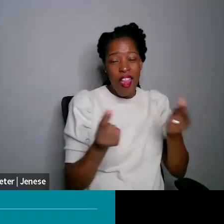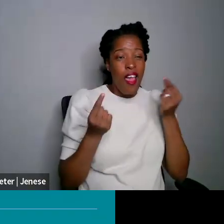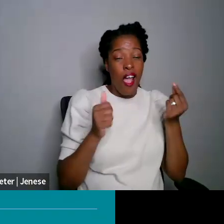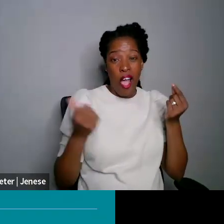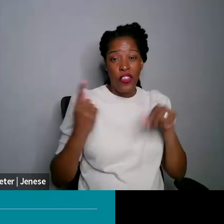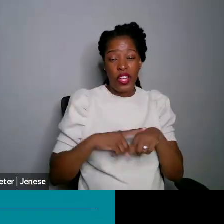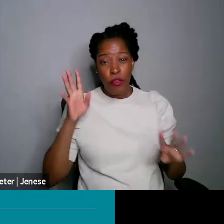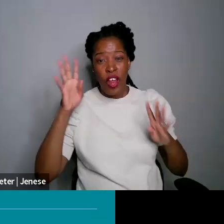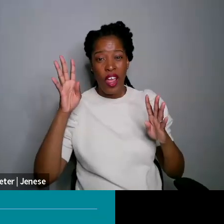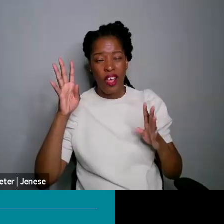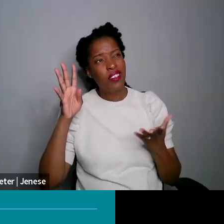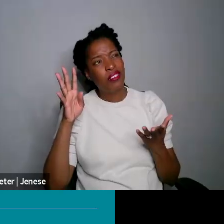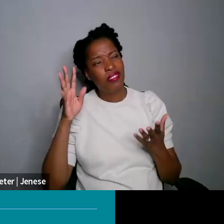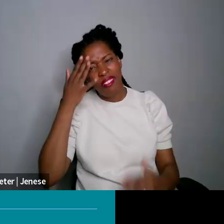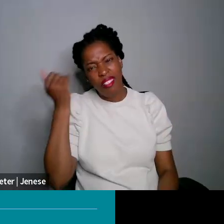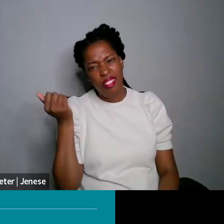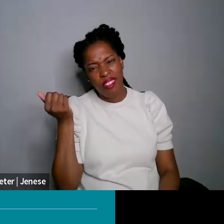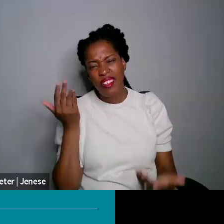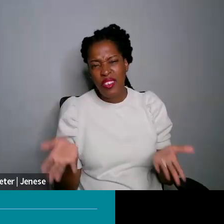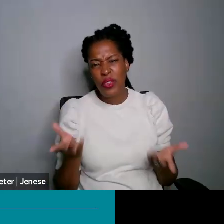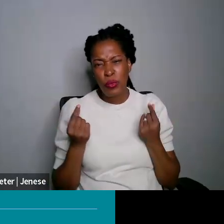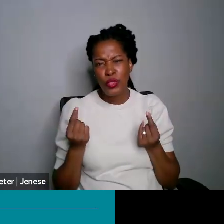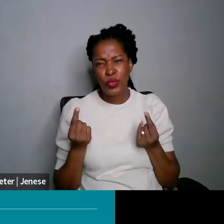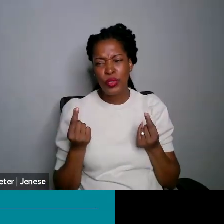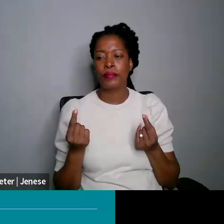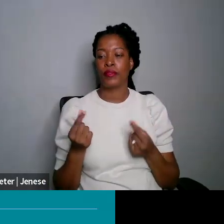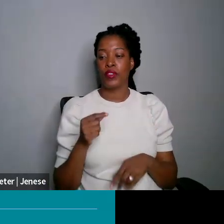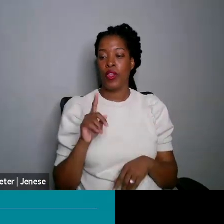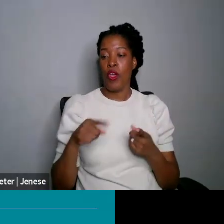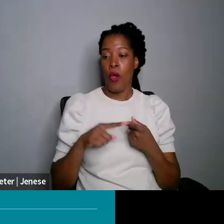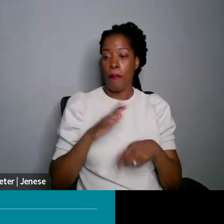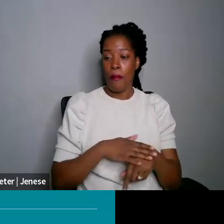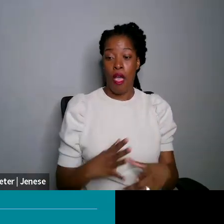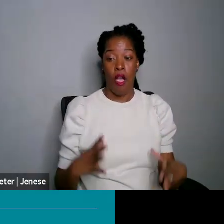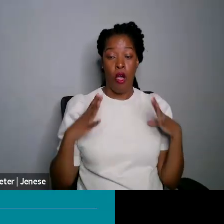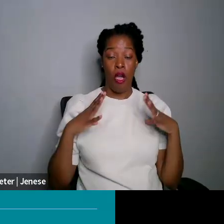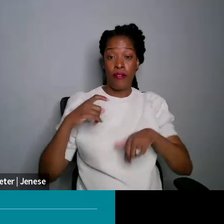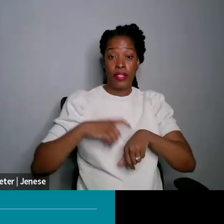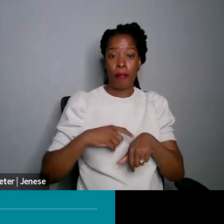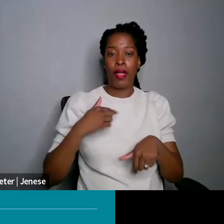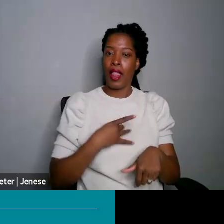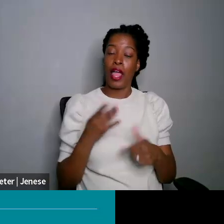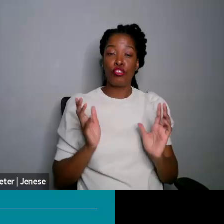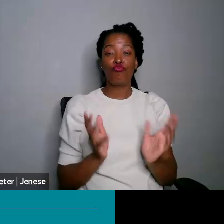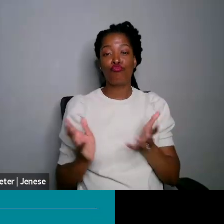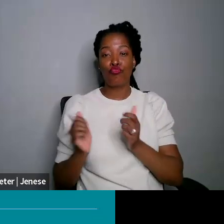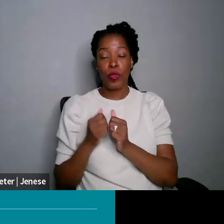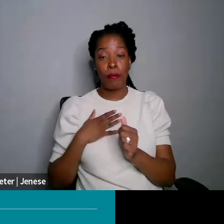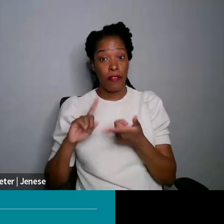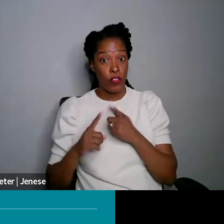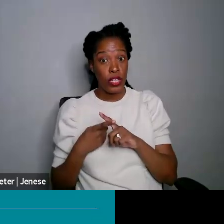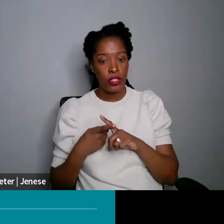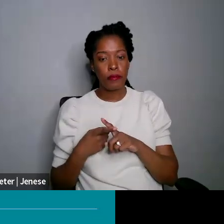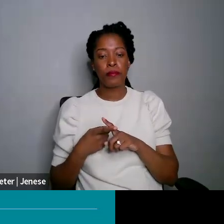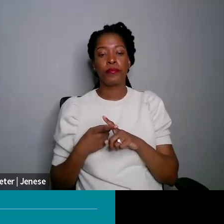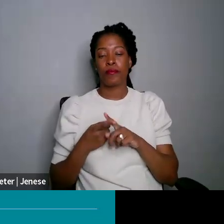off. And so in my off times, I often like to chat with my friend ChatGPT and help